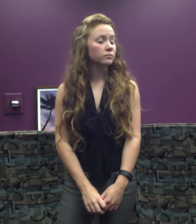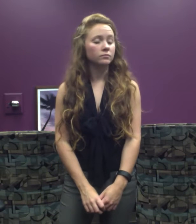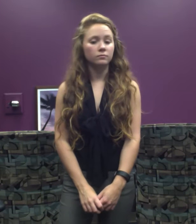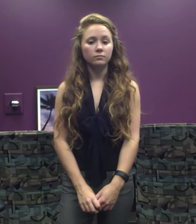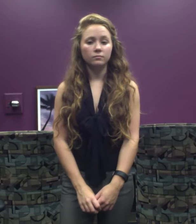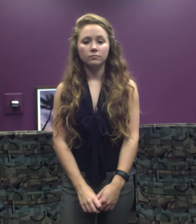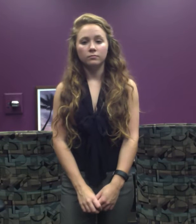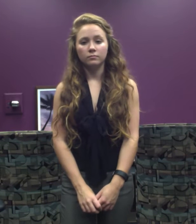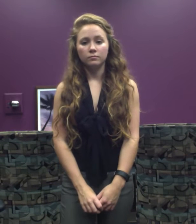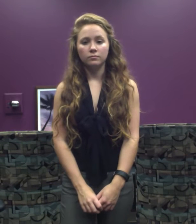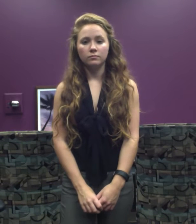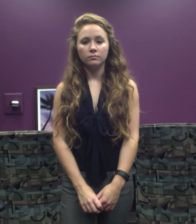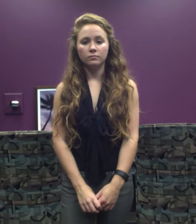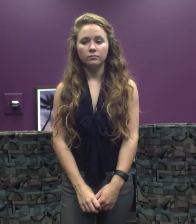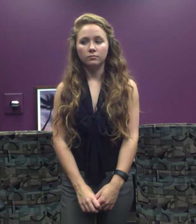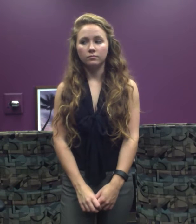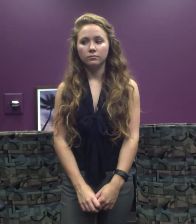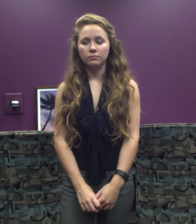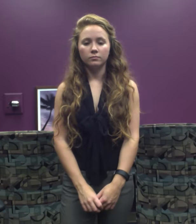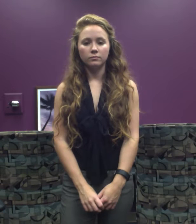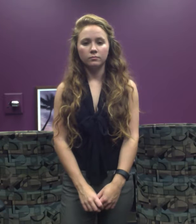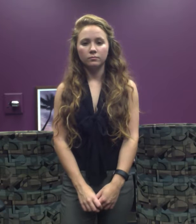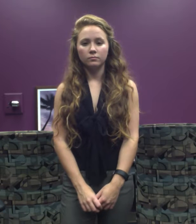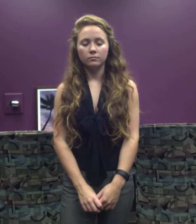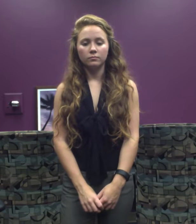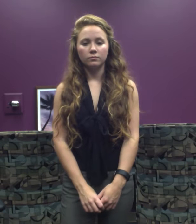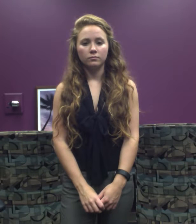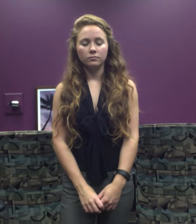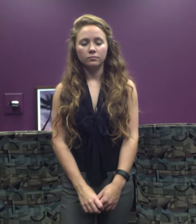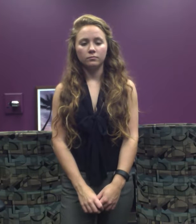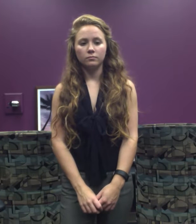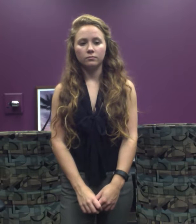triangle here into that dot, thank you, this goes up.